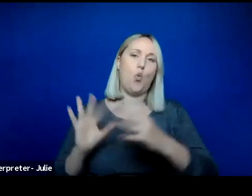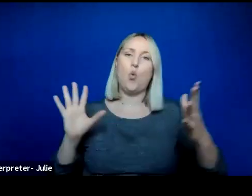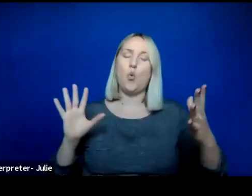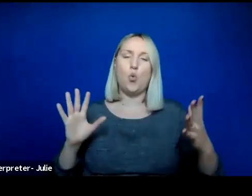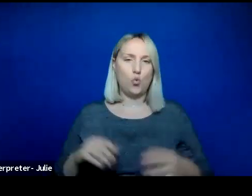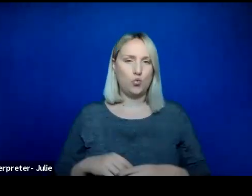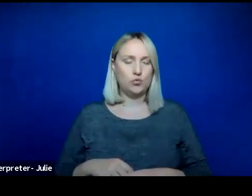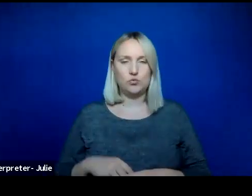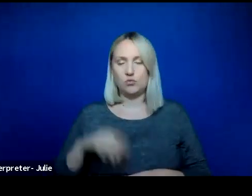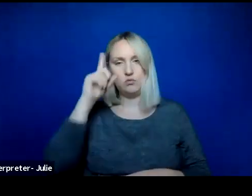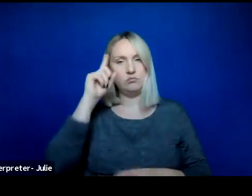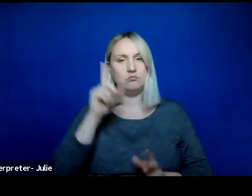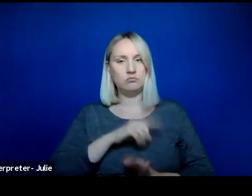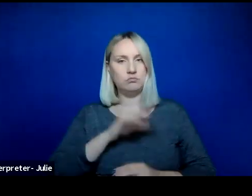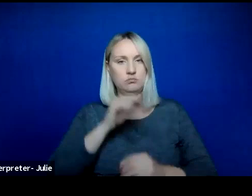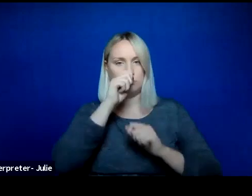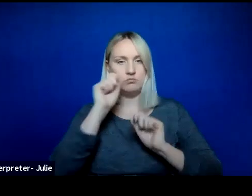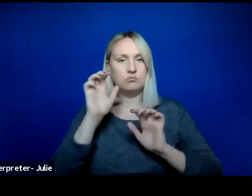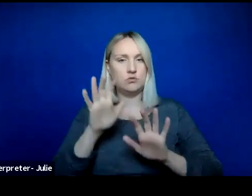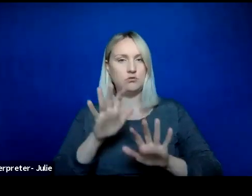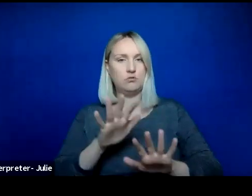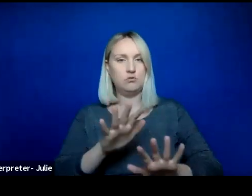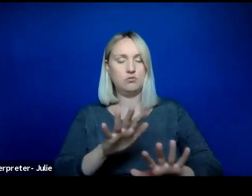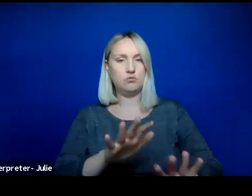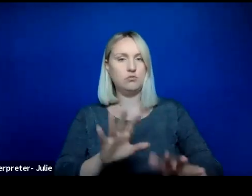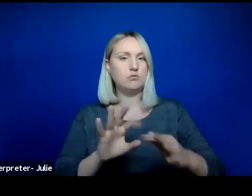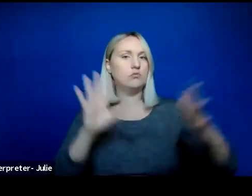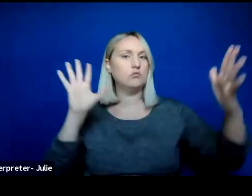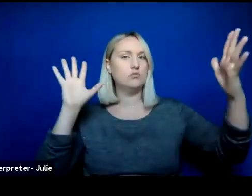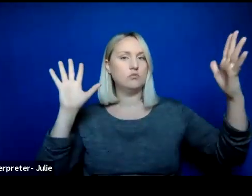tightness, let it go out with the breath.